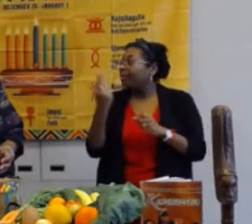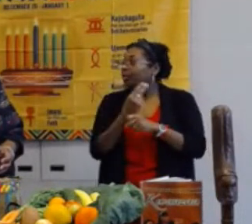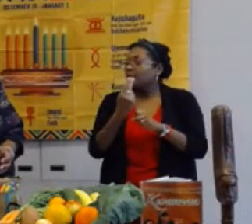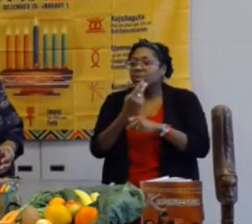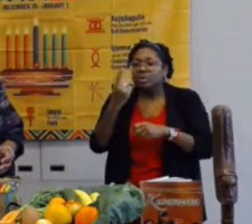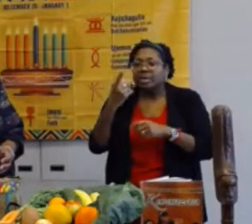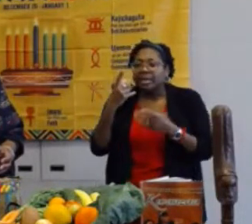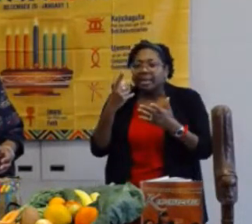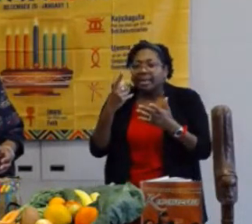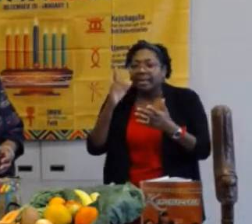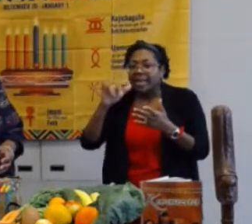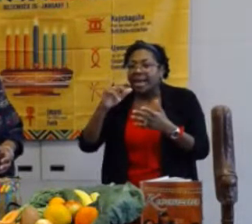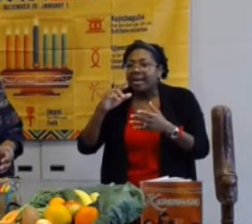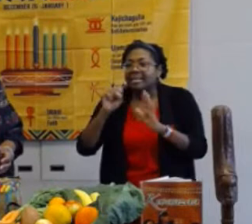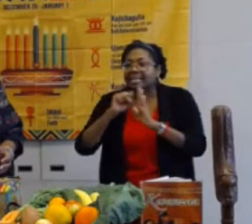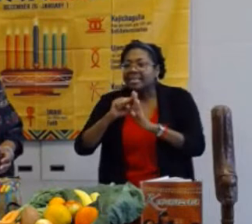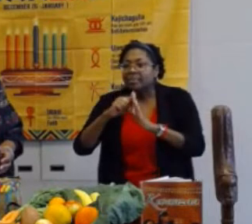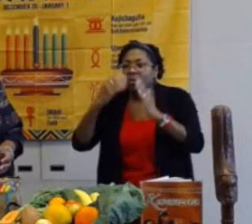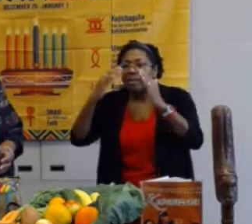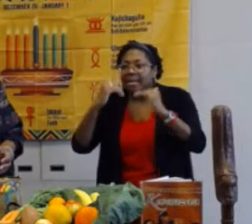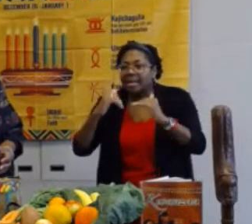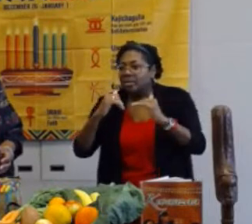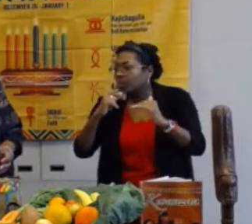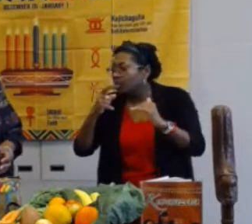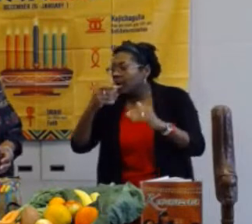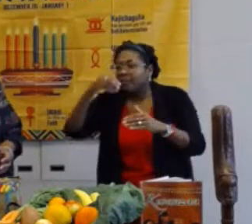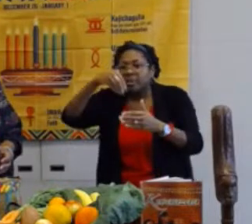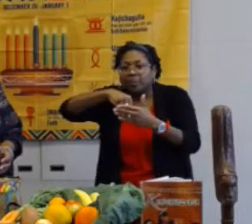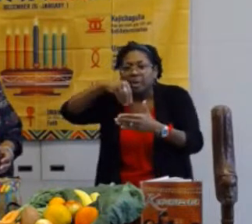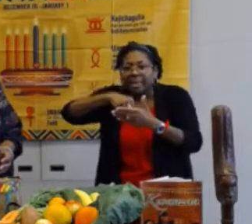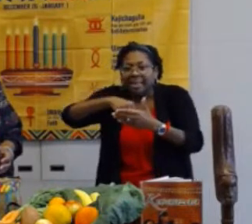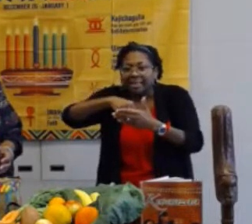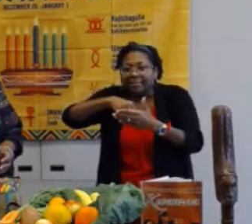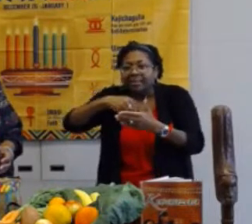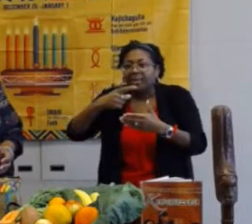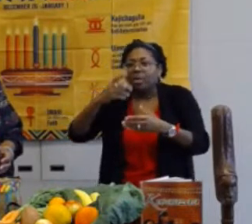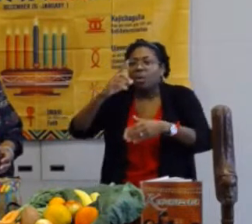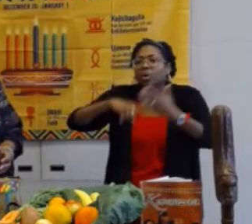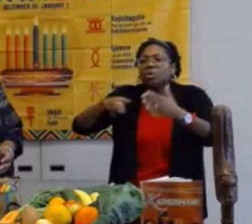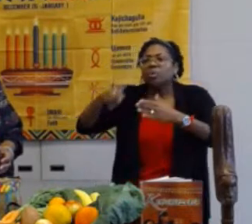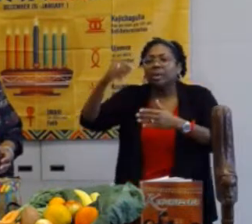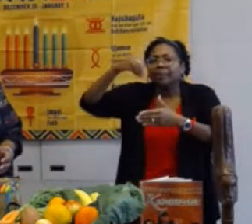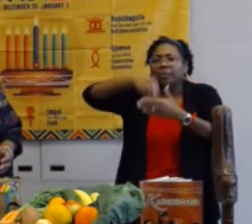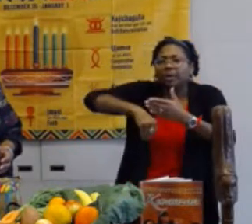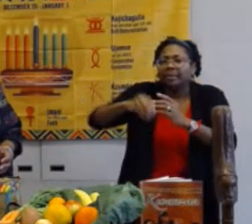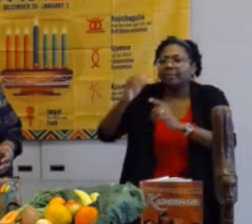tell me what that next symbol would be. What do we use the kanara for?